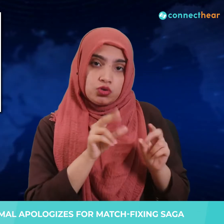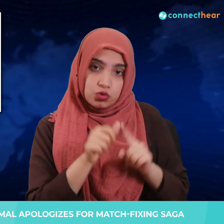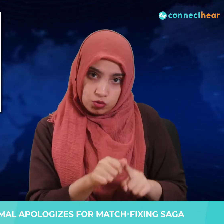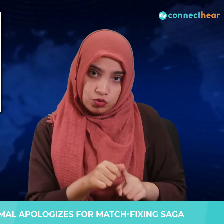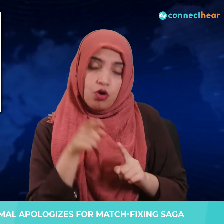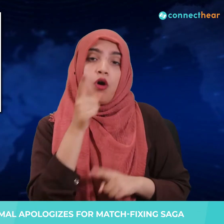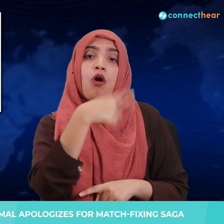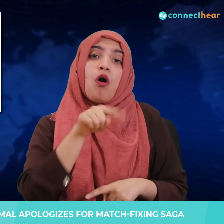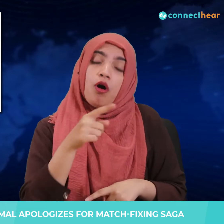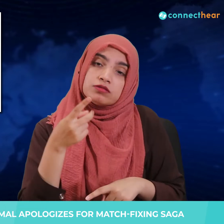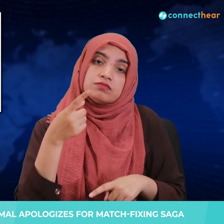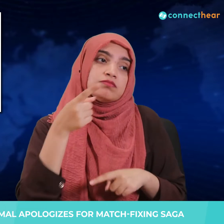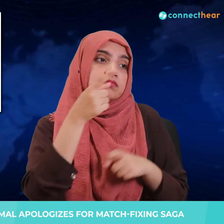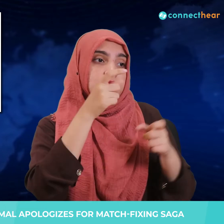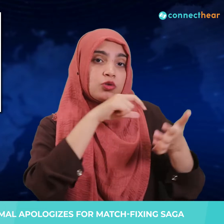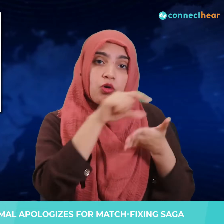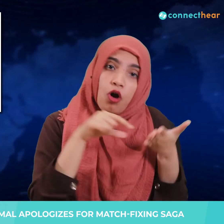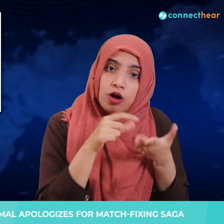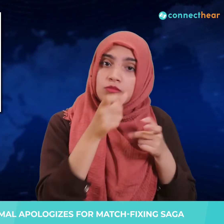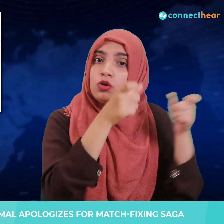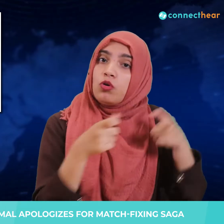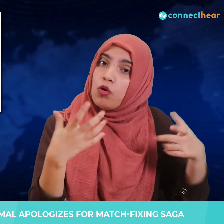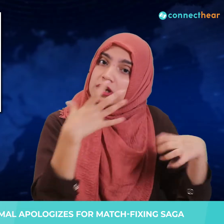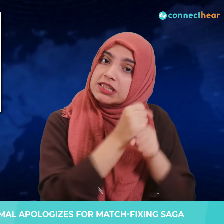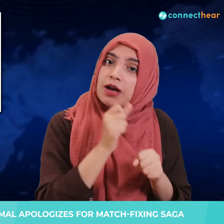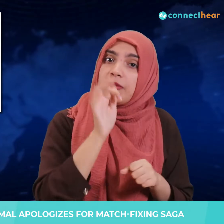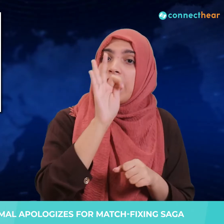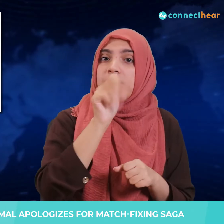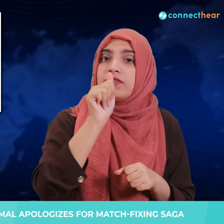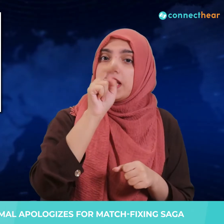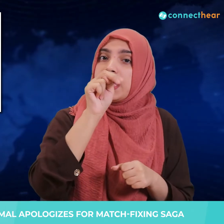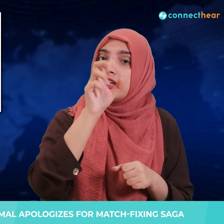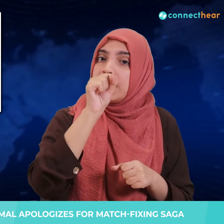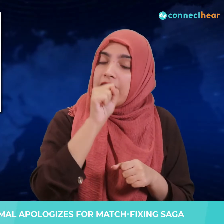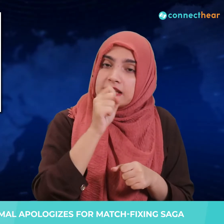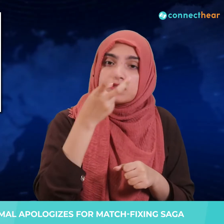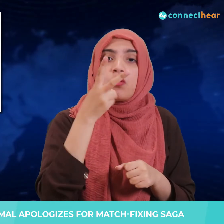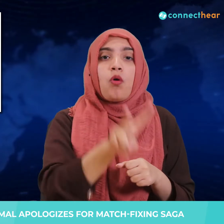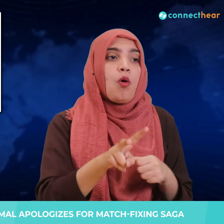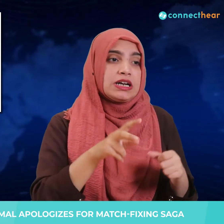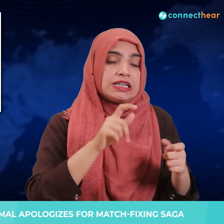his misdemeanor and his failure to report suspicious activities.